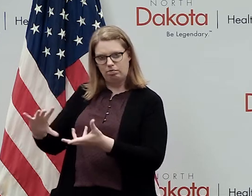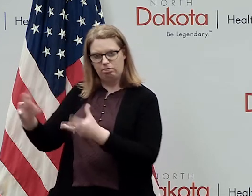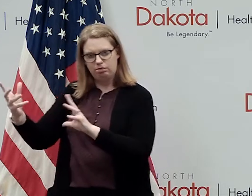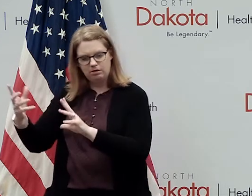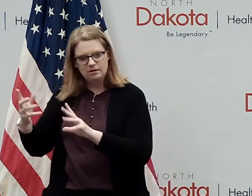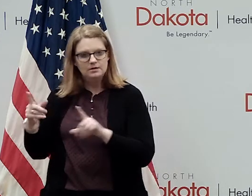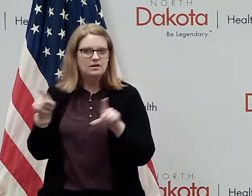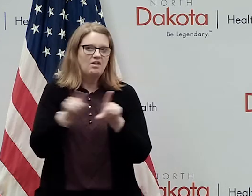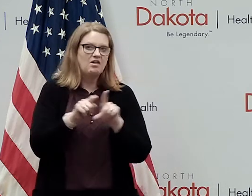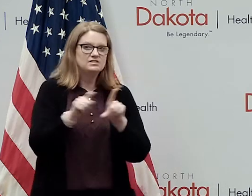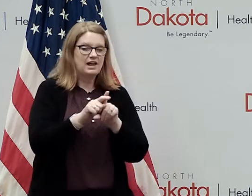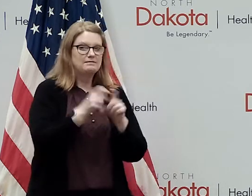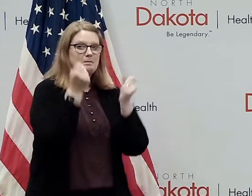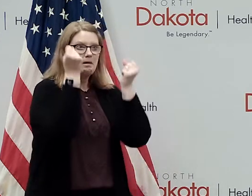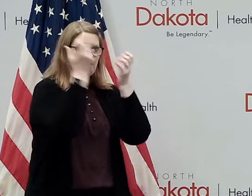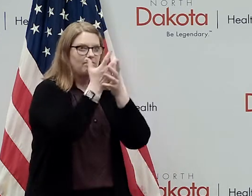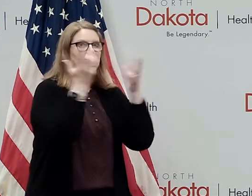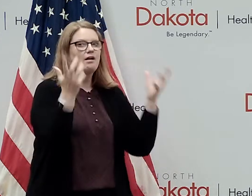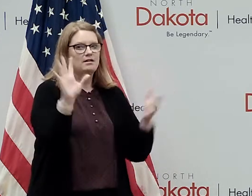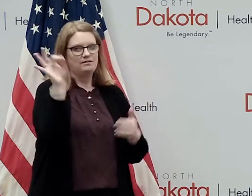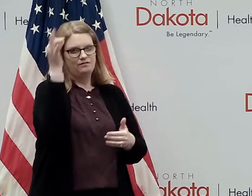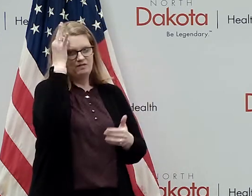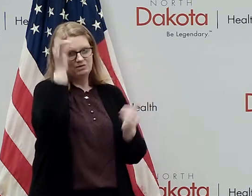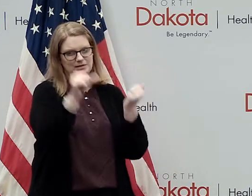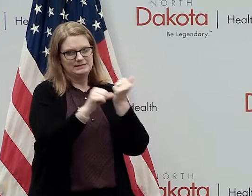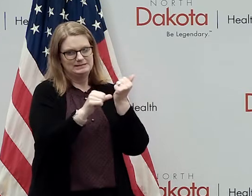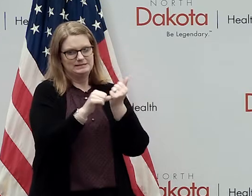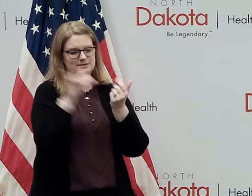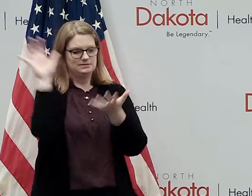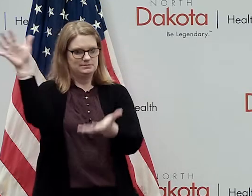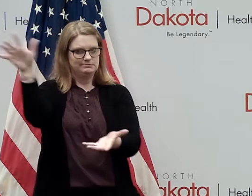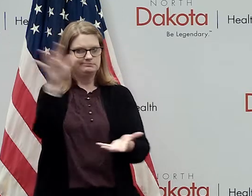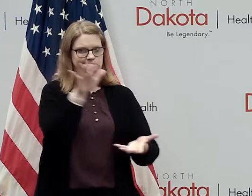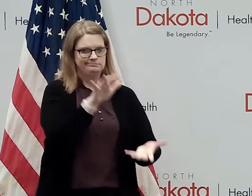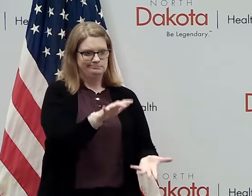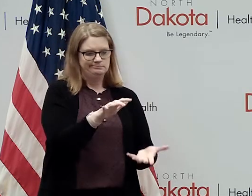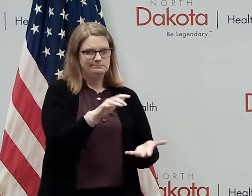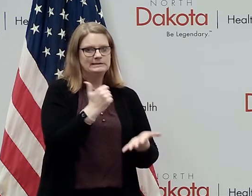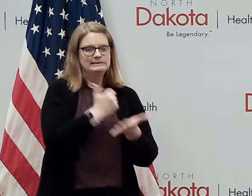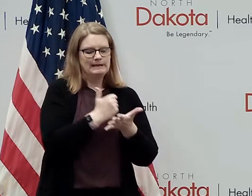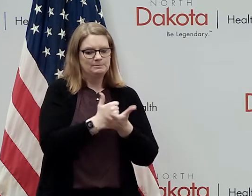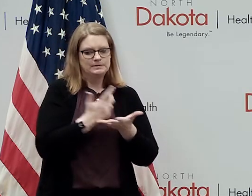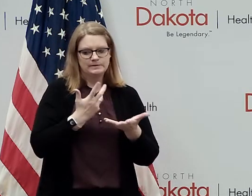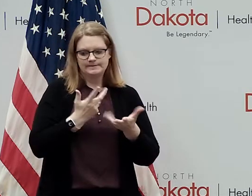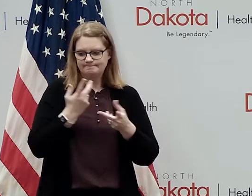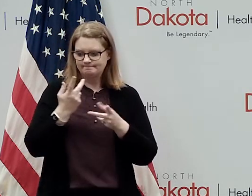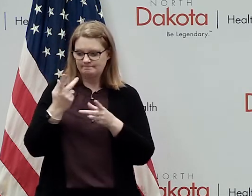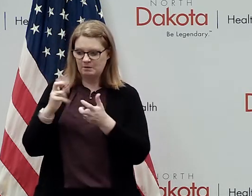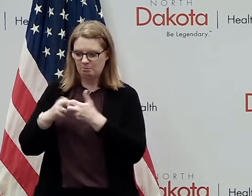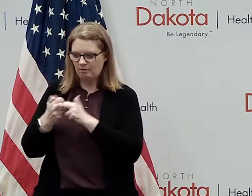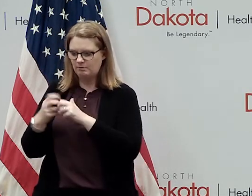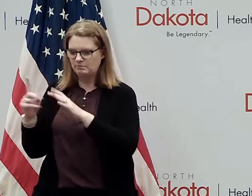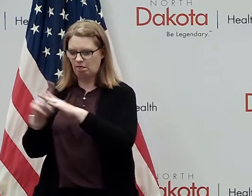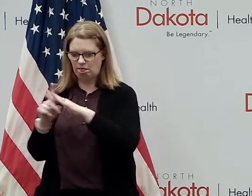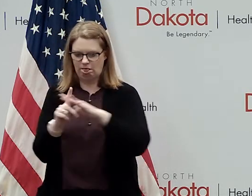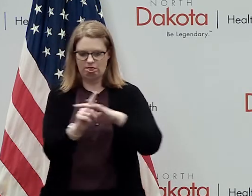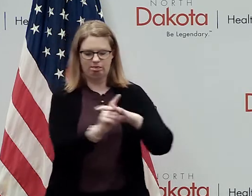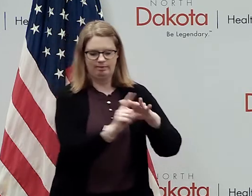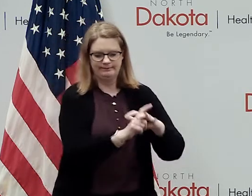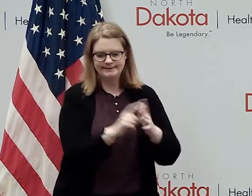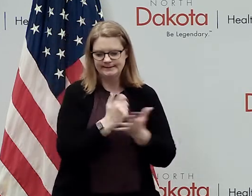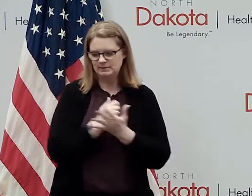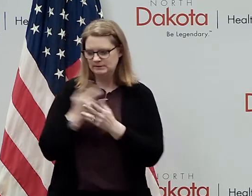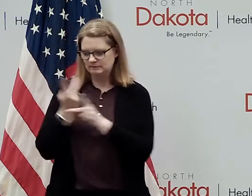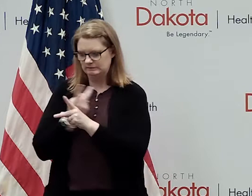federal assistance during this short of a period of time to help us deal with that. And lest we think